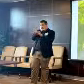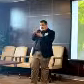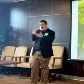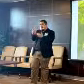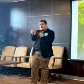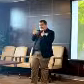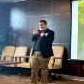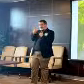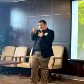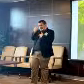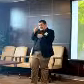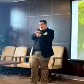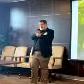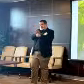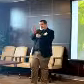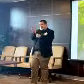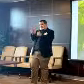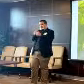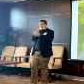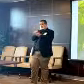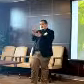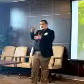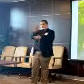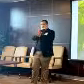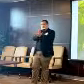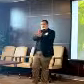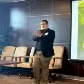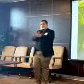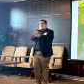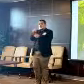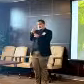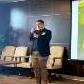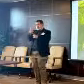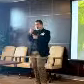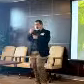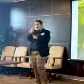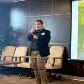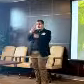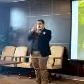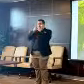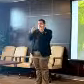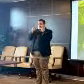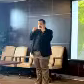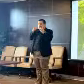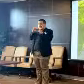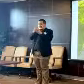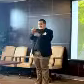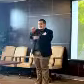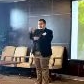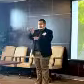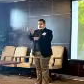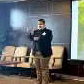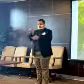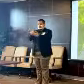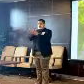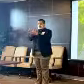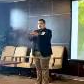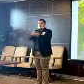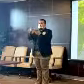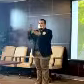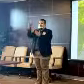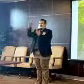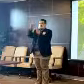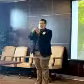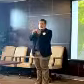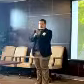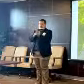caught COVID-19 his first week of school. He was the one of two masking in a class of 21 in a school of